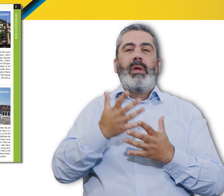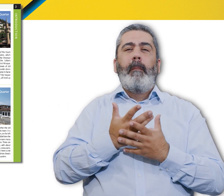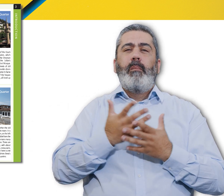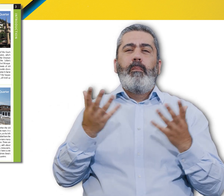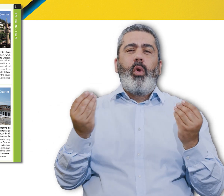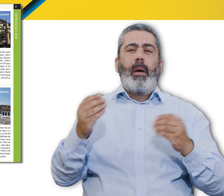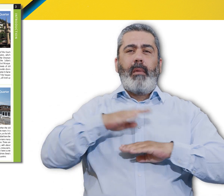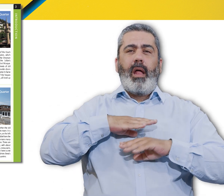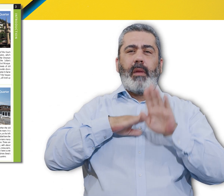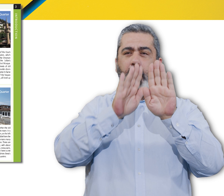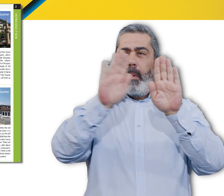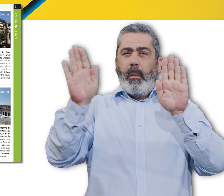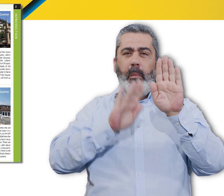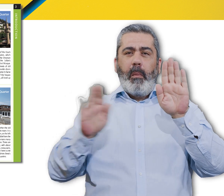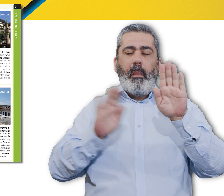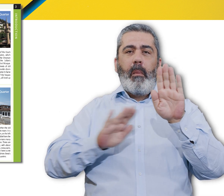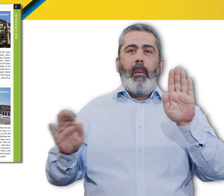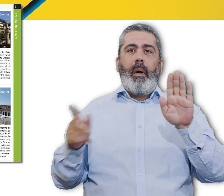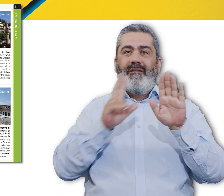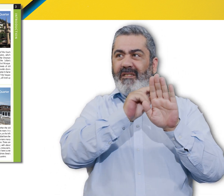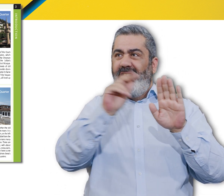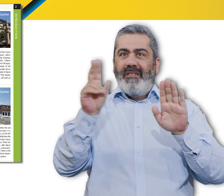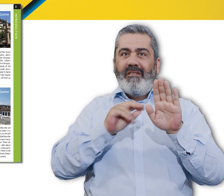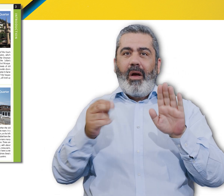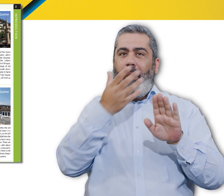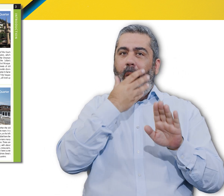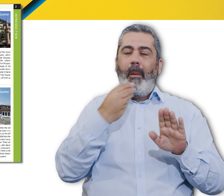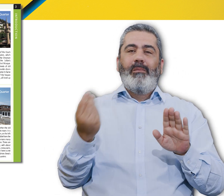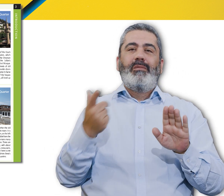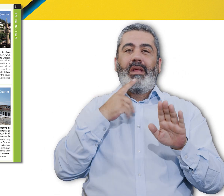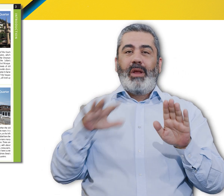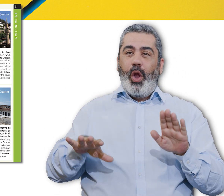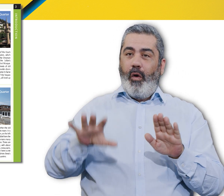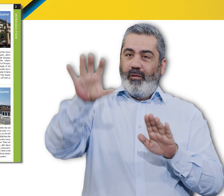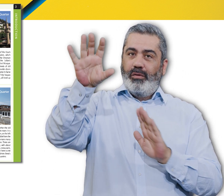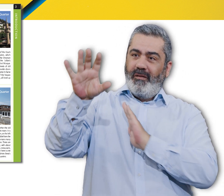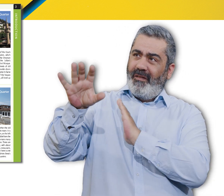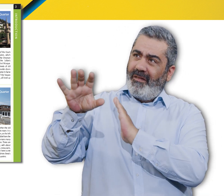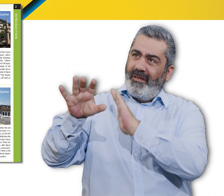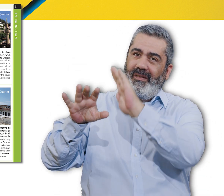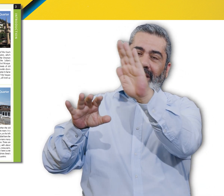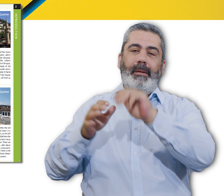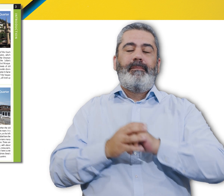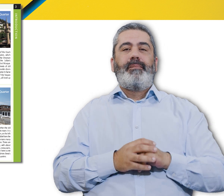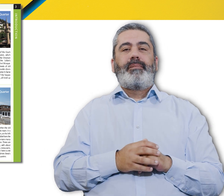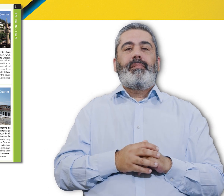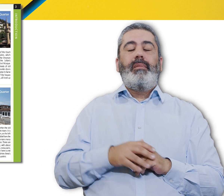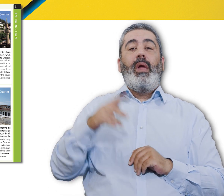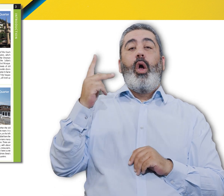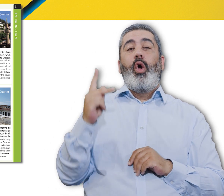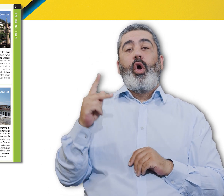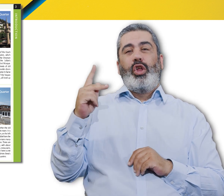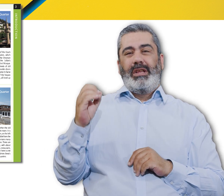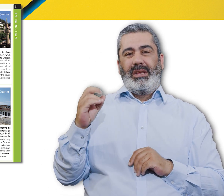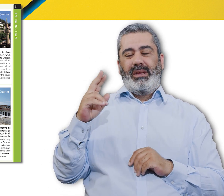hill. Gorica Quarter. Gorica Quarter, number 257, is the part of Beirut that lies on the left bank of the